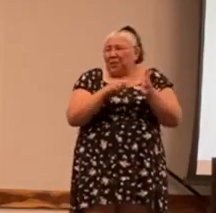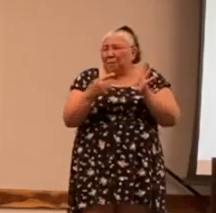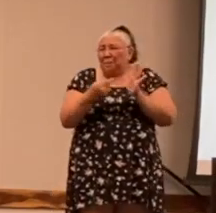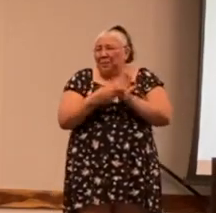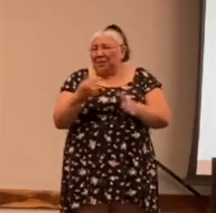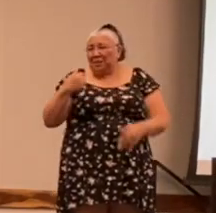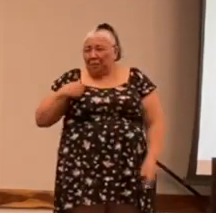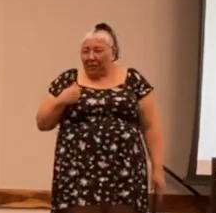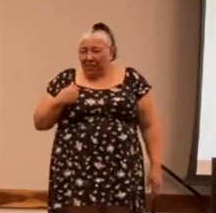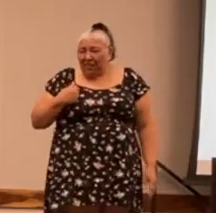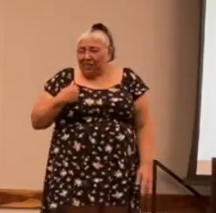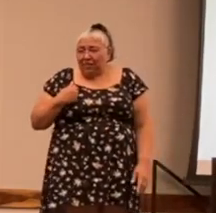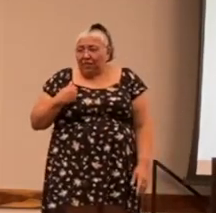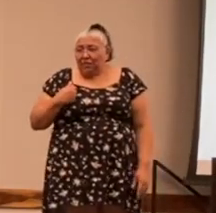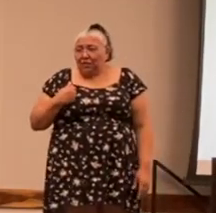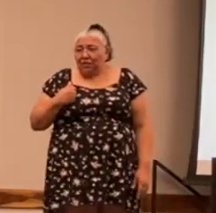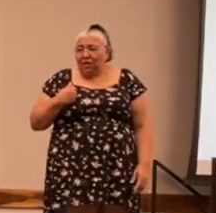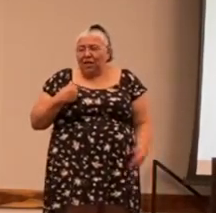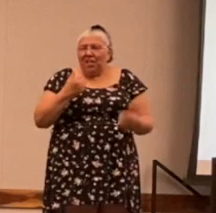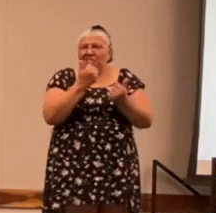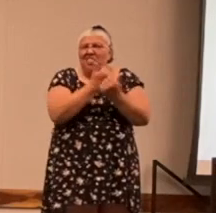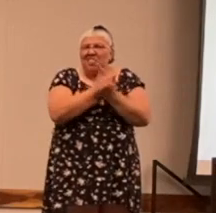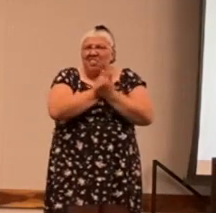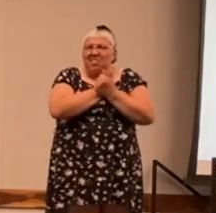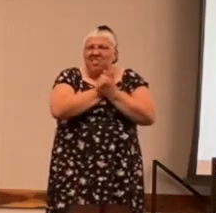me? Love harder.